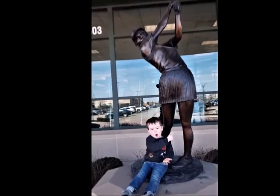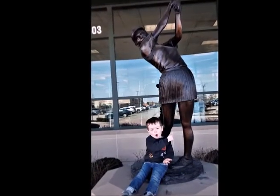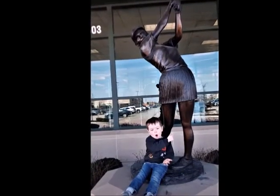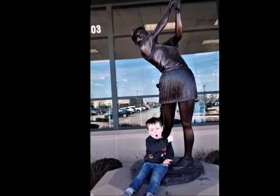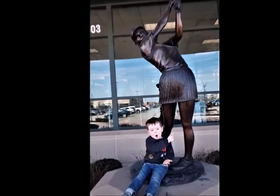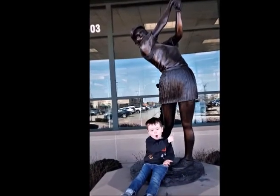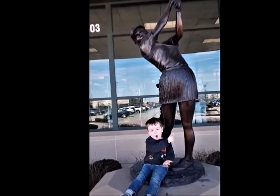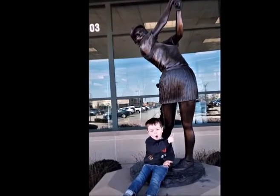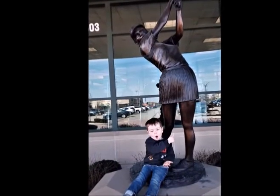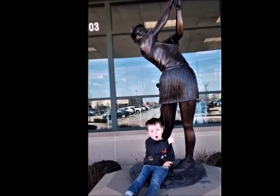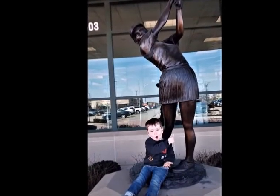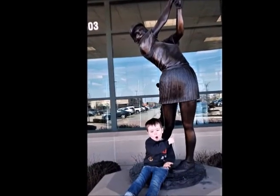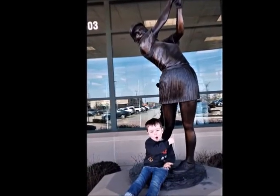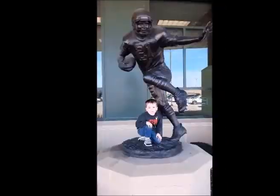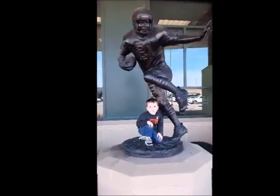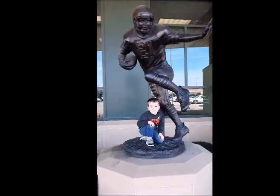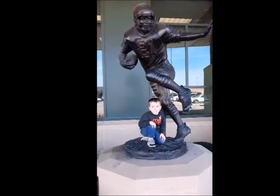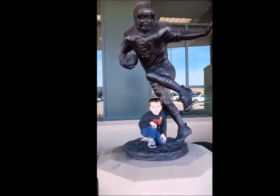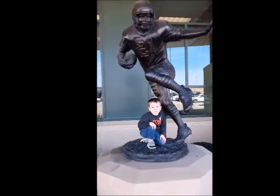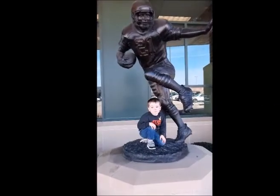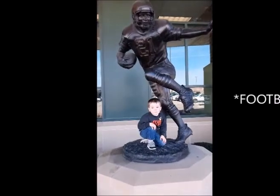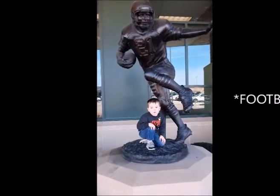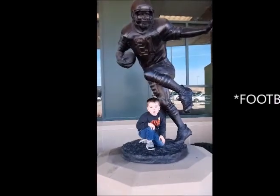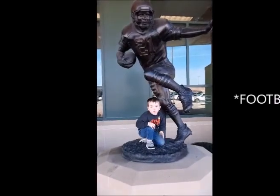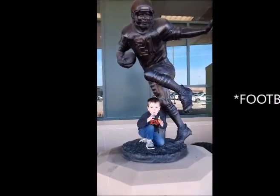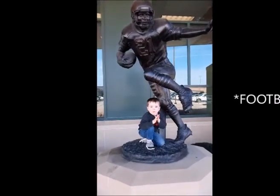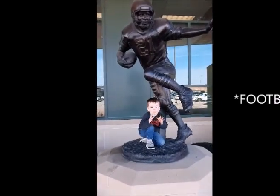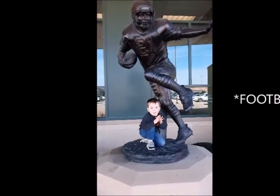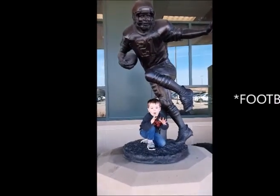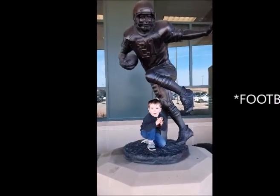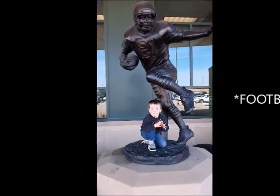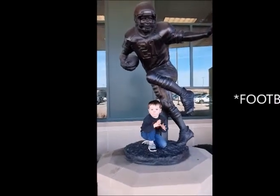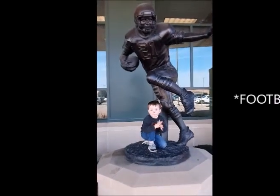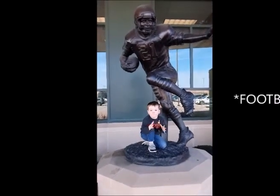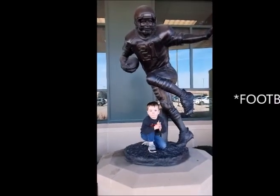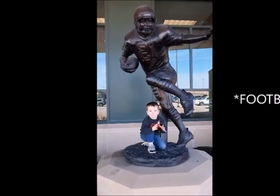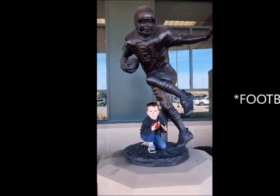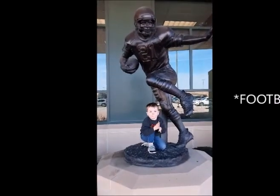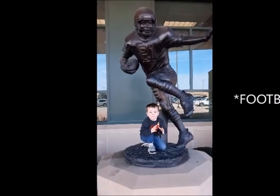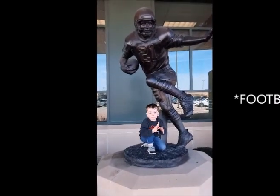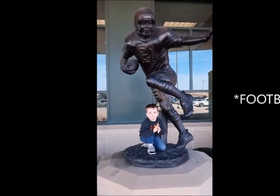Go. Good. And for football. Football. Very good.